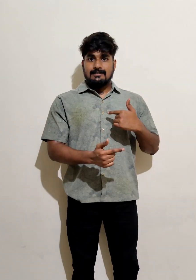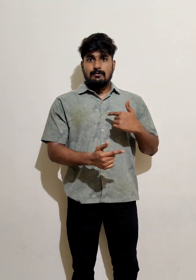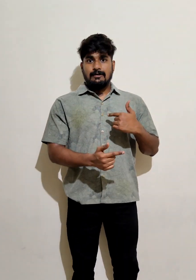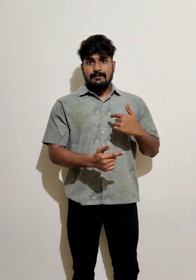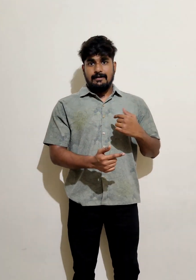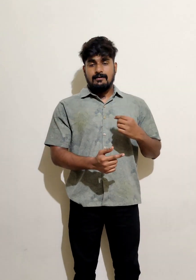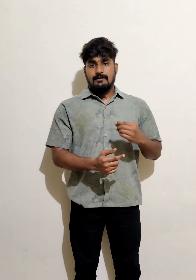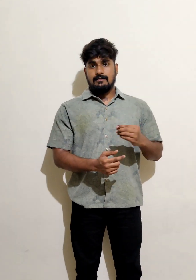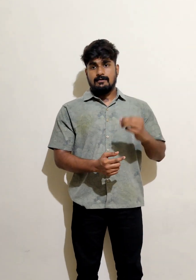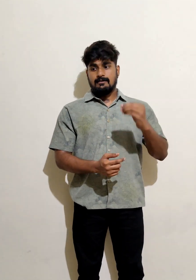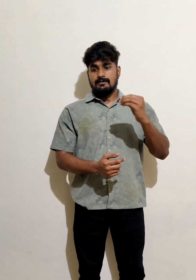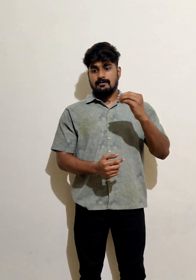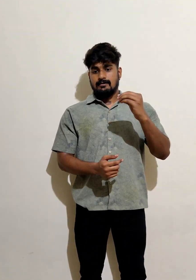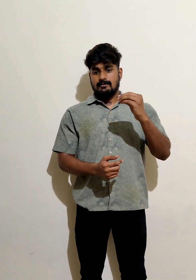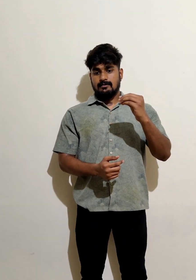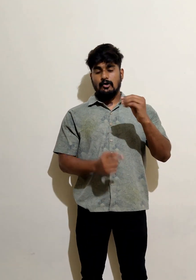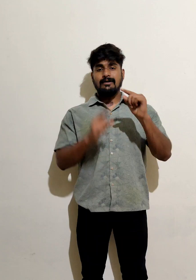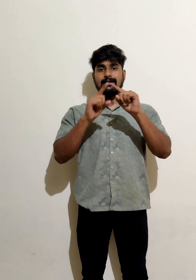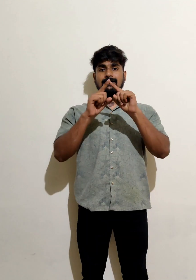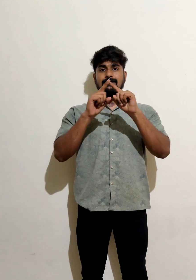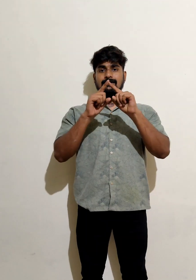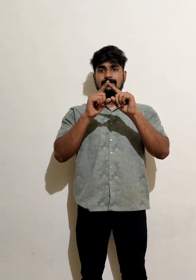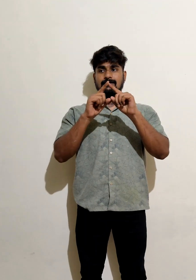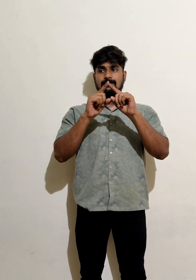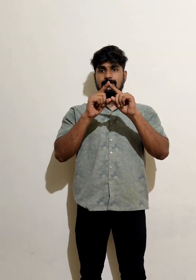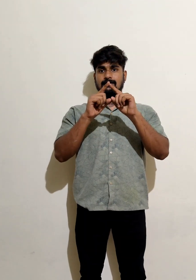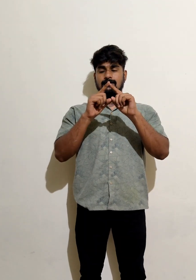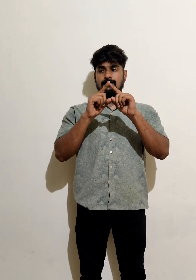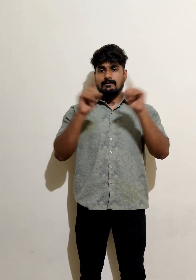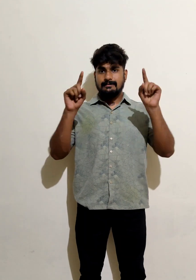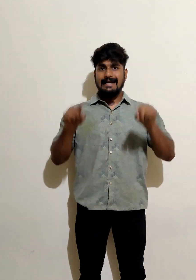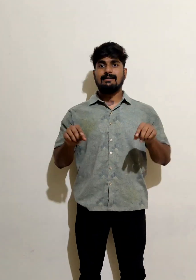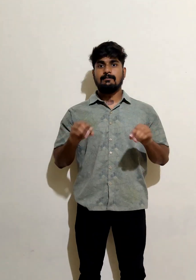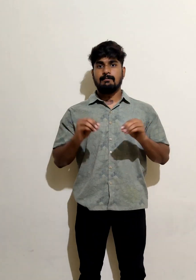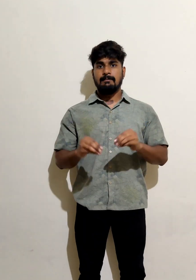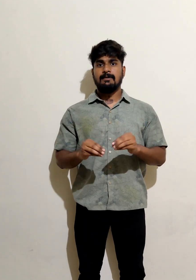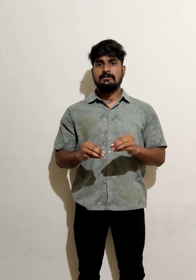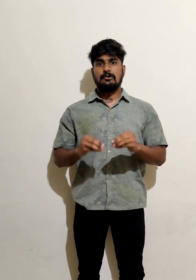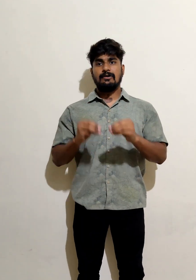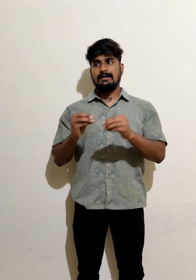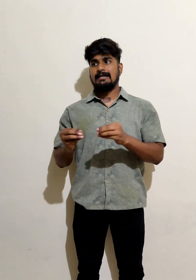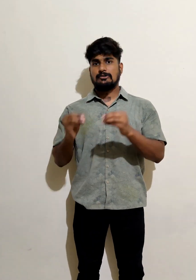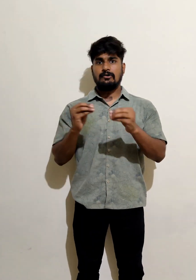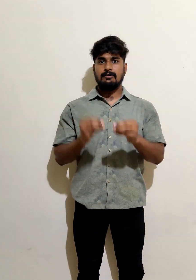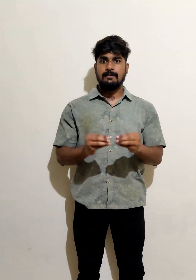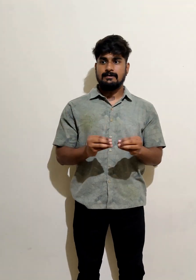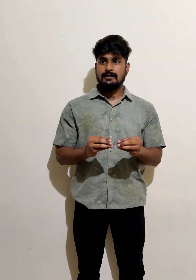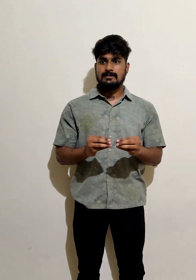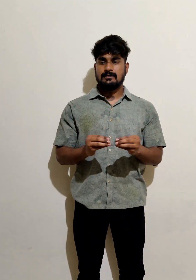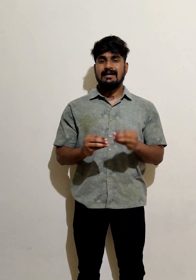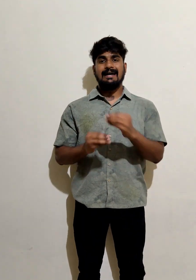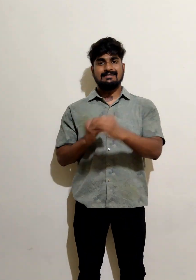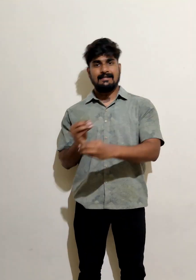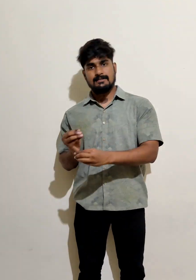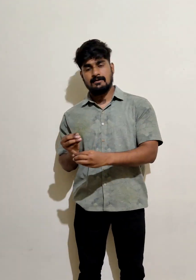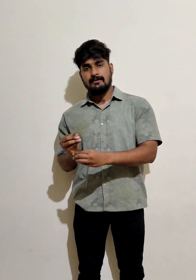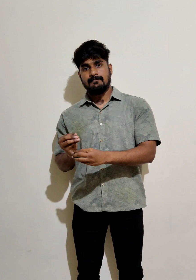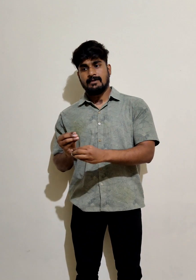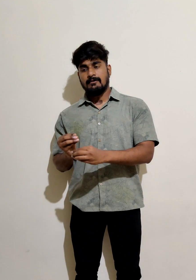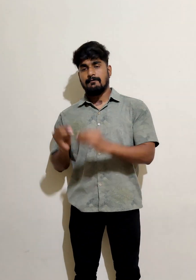this modifier, only that members or class or methods access